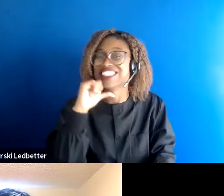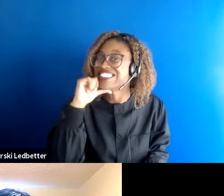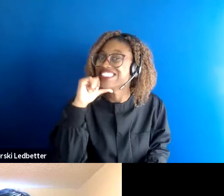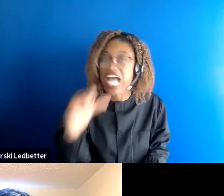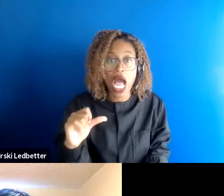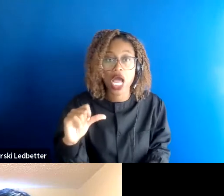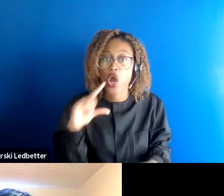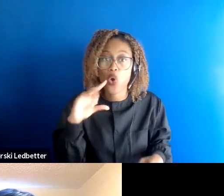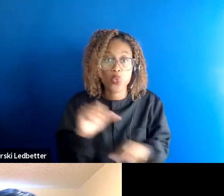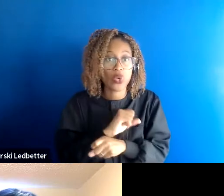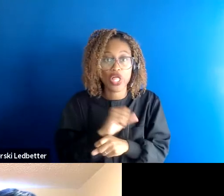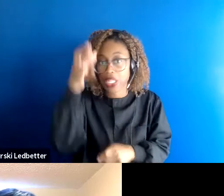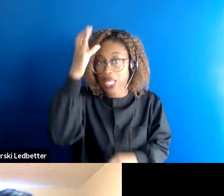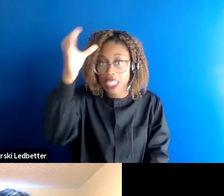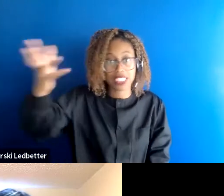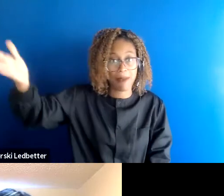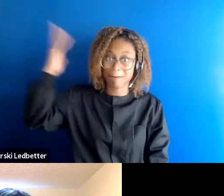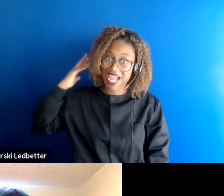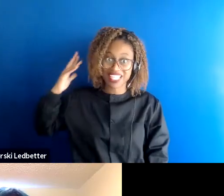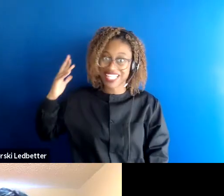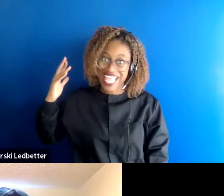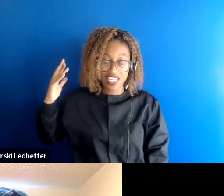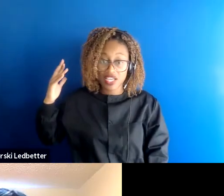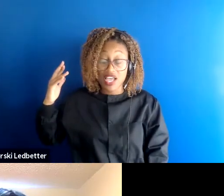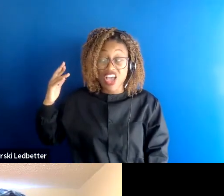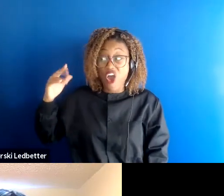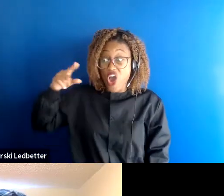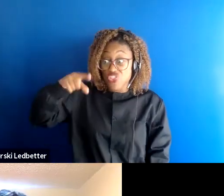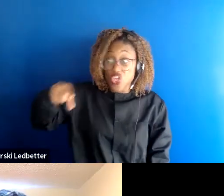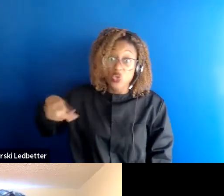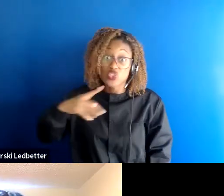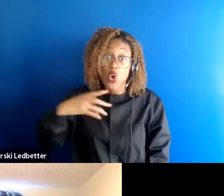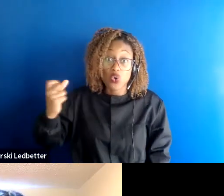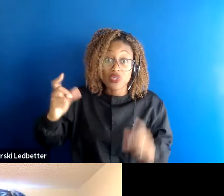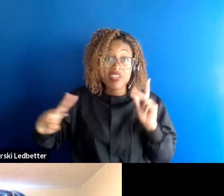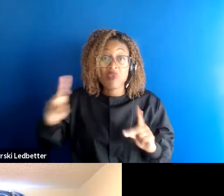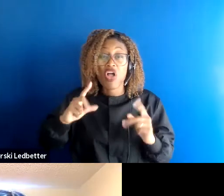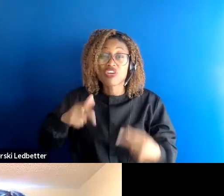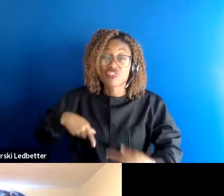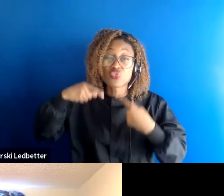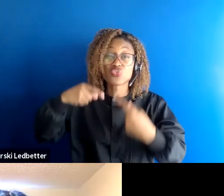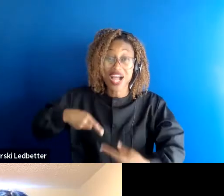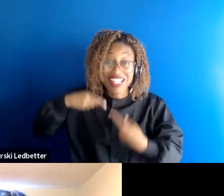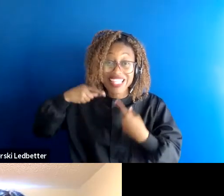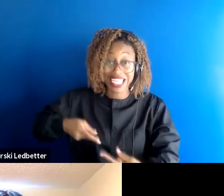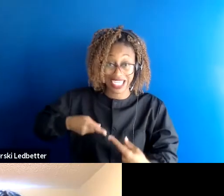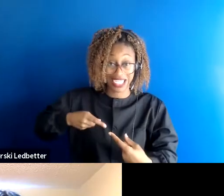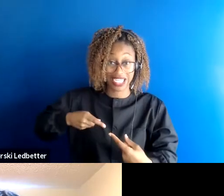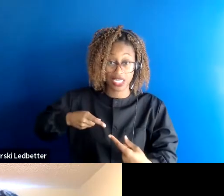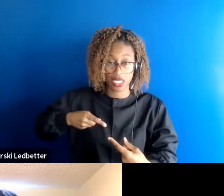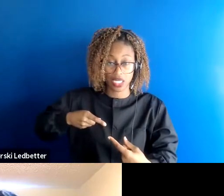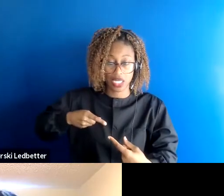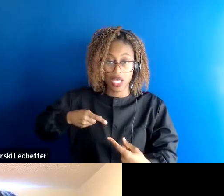grappling with what it means to live in a world where the construct of what